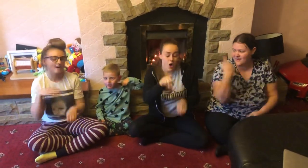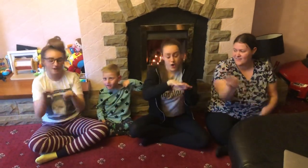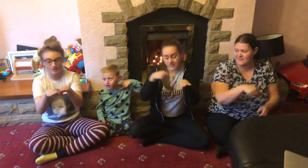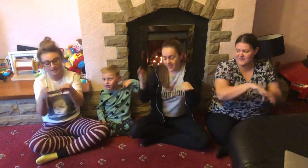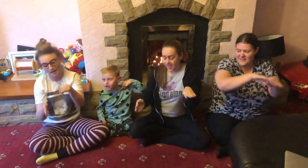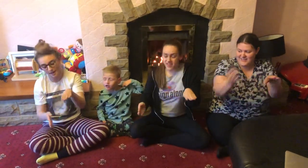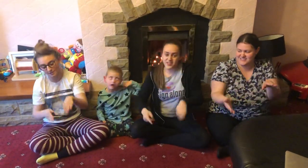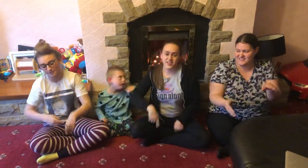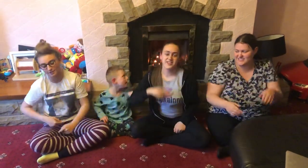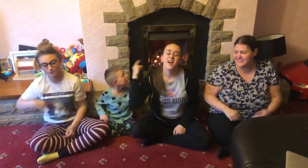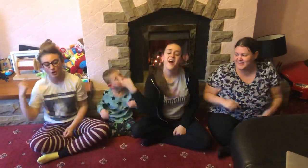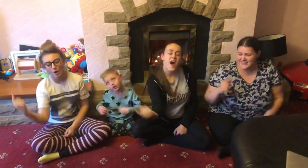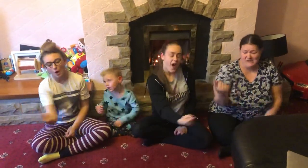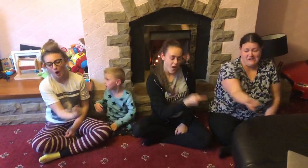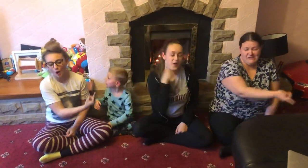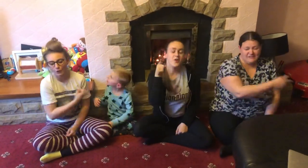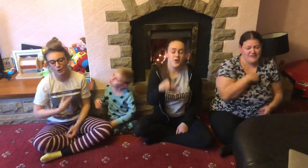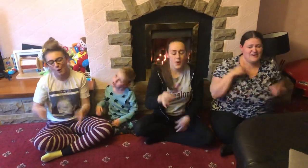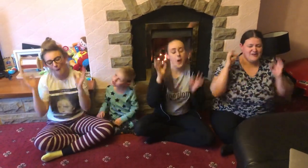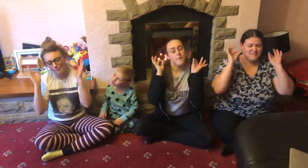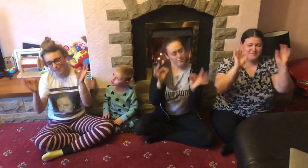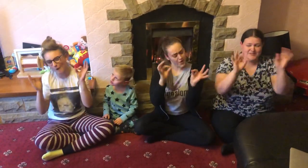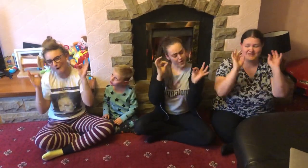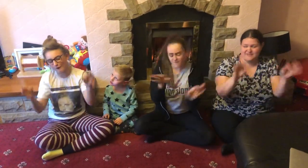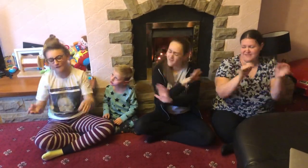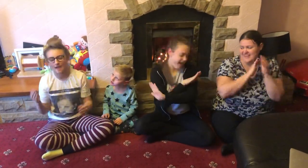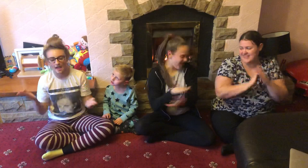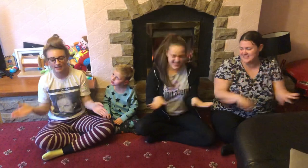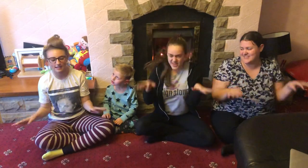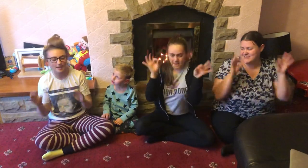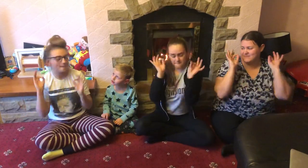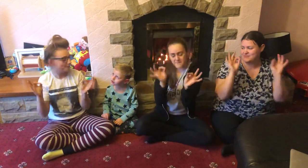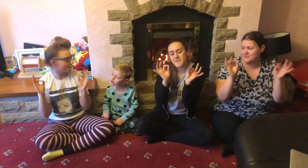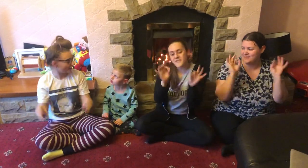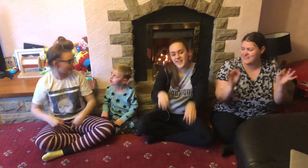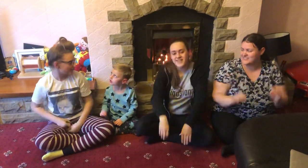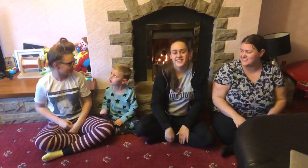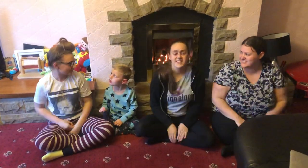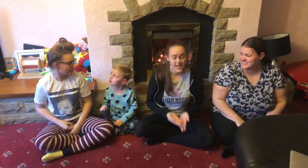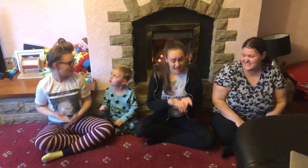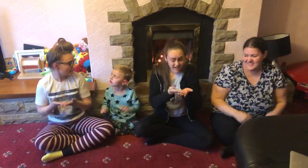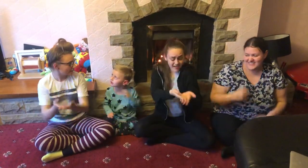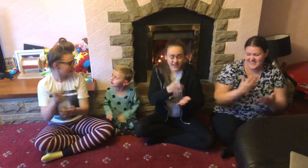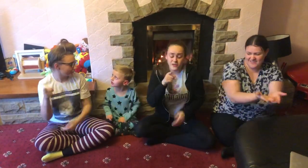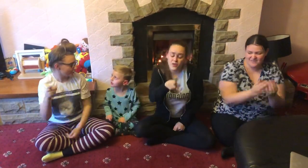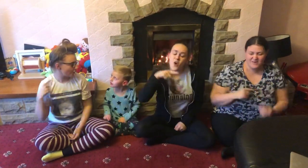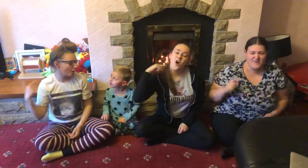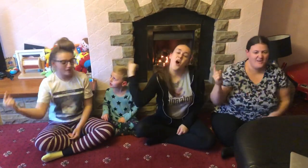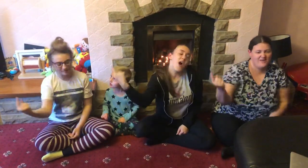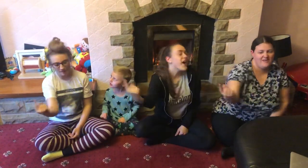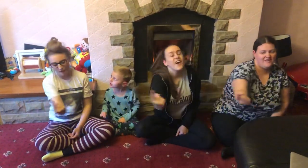all your edges. All your perfect imperfections. Give you all